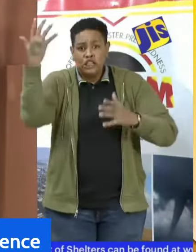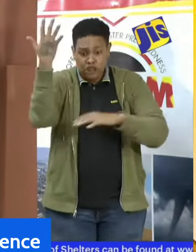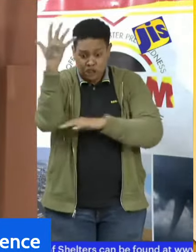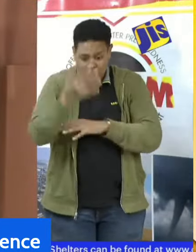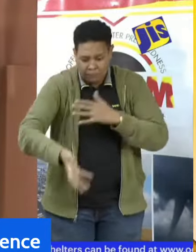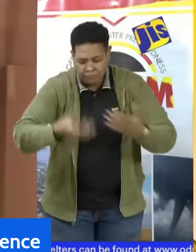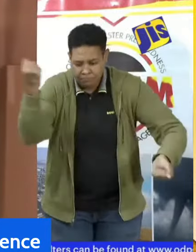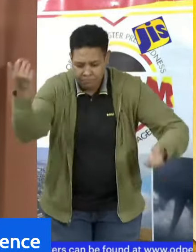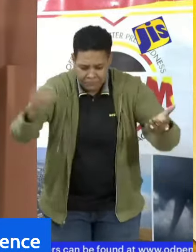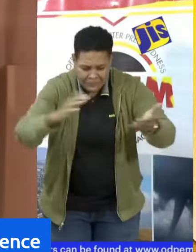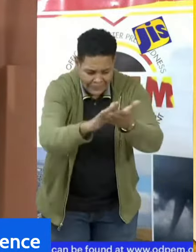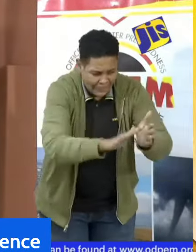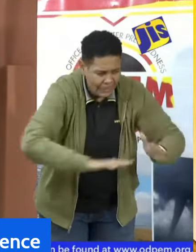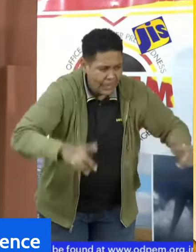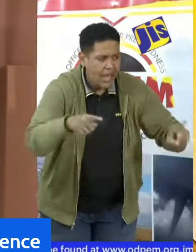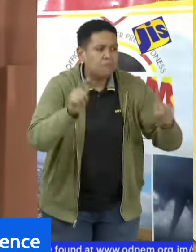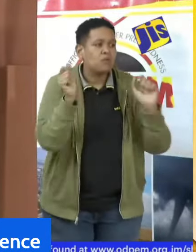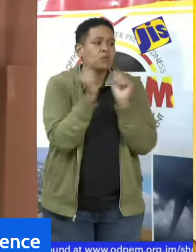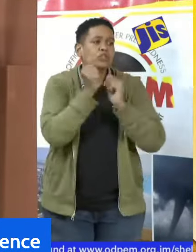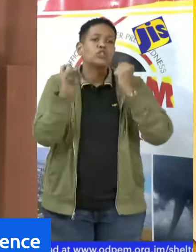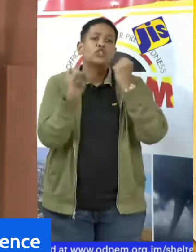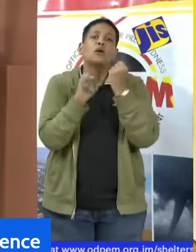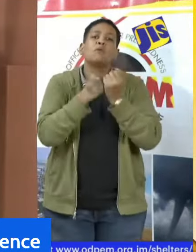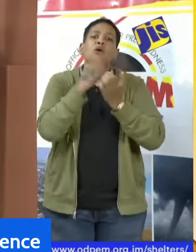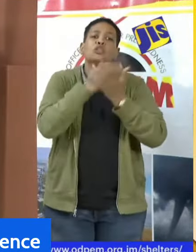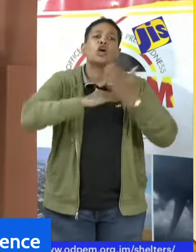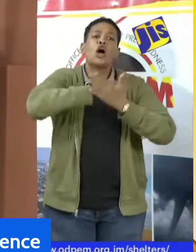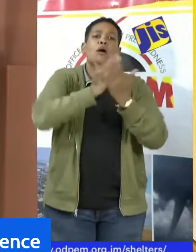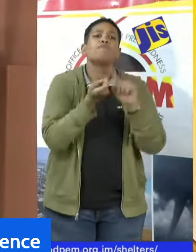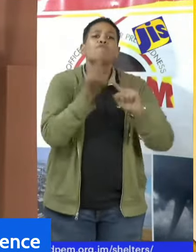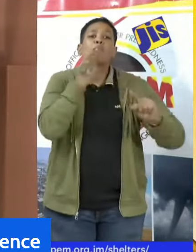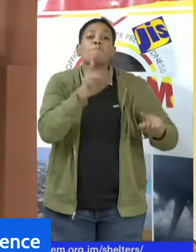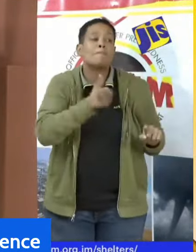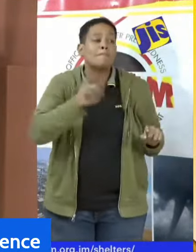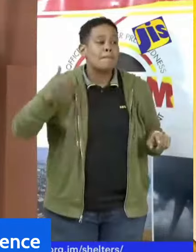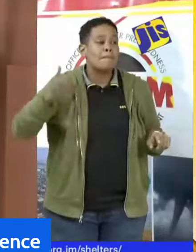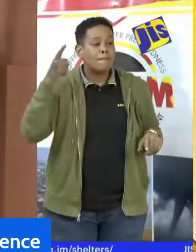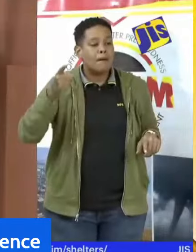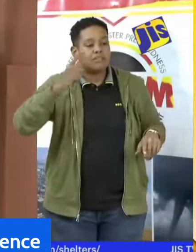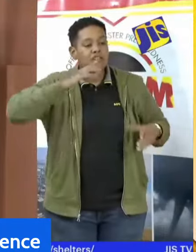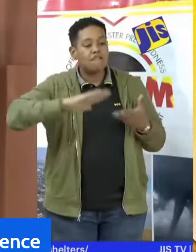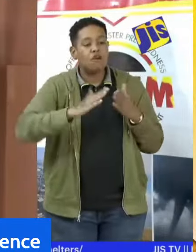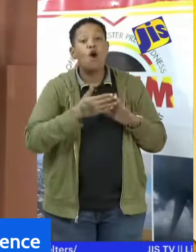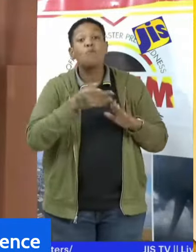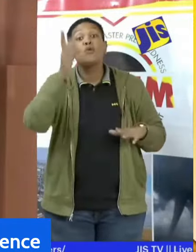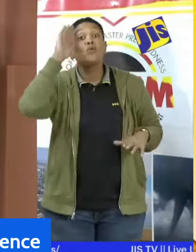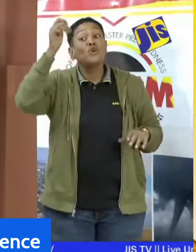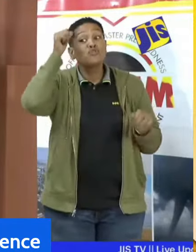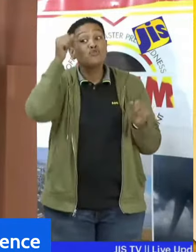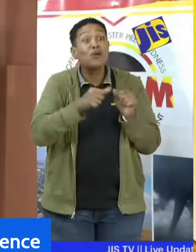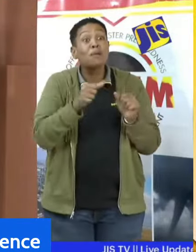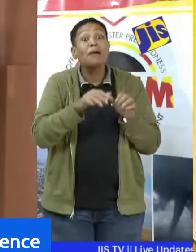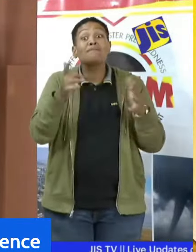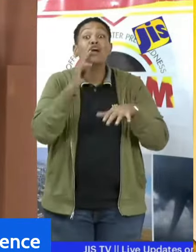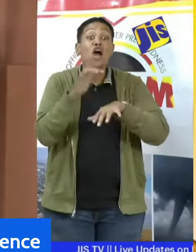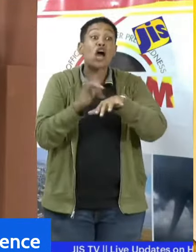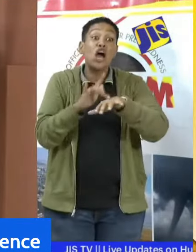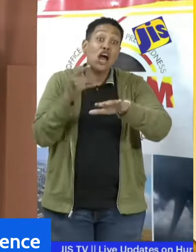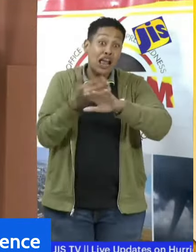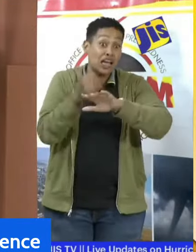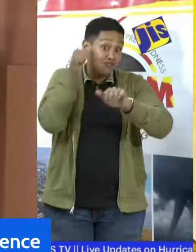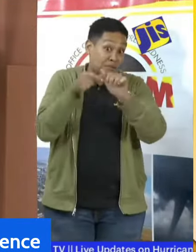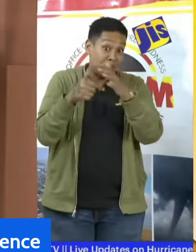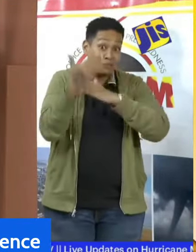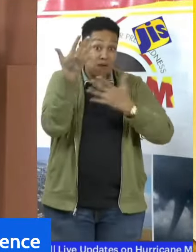trees, and with support in some instances from members of the community. You remember earlier